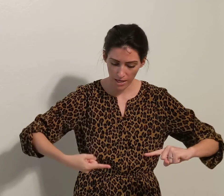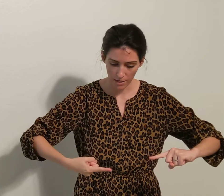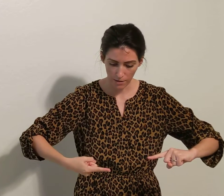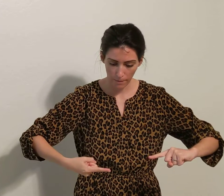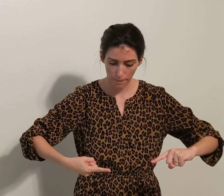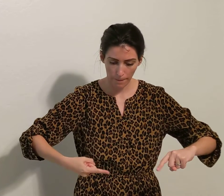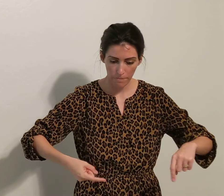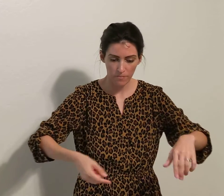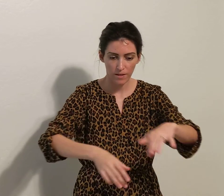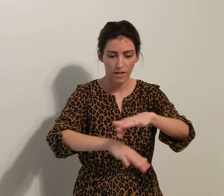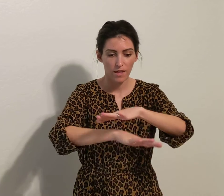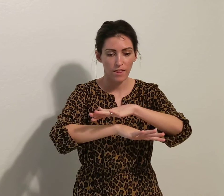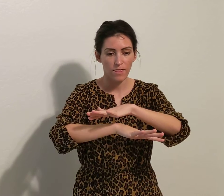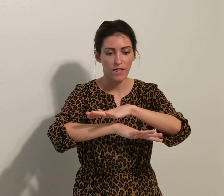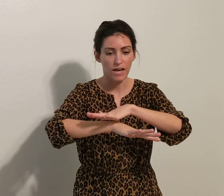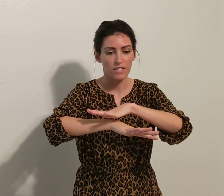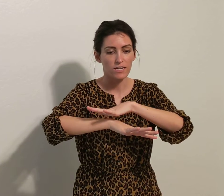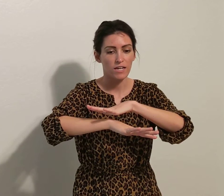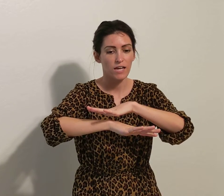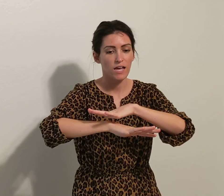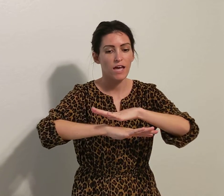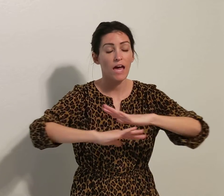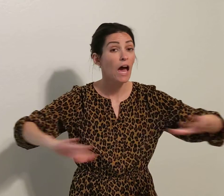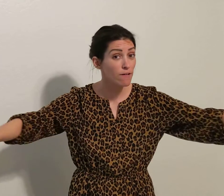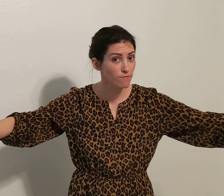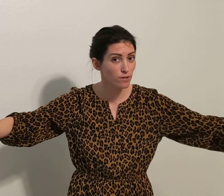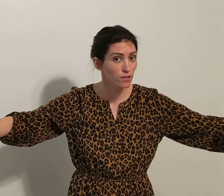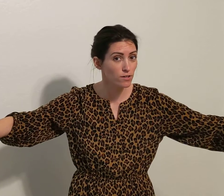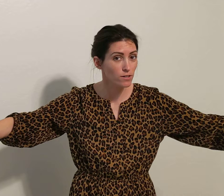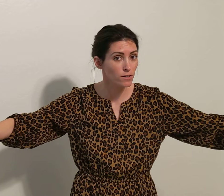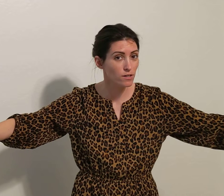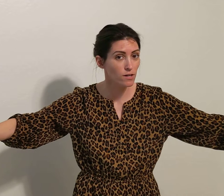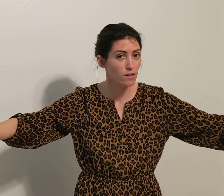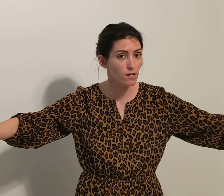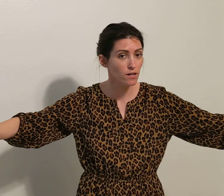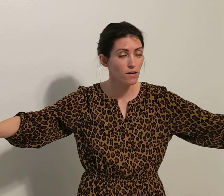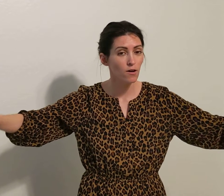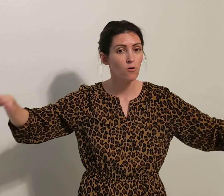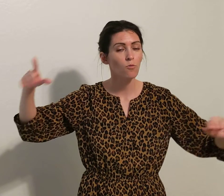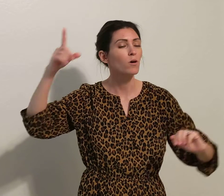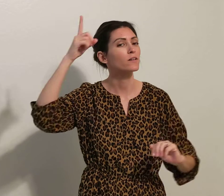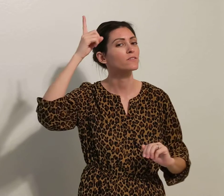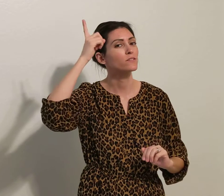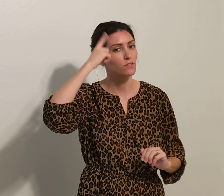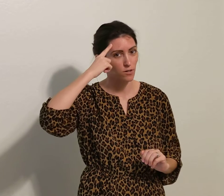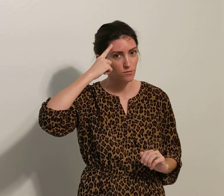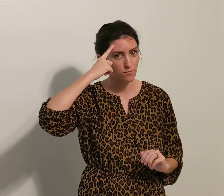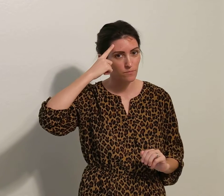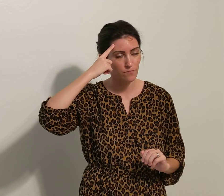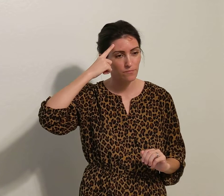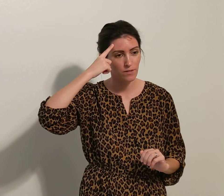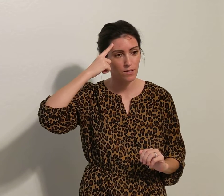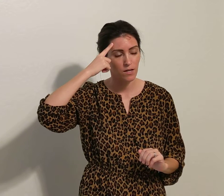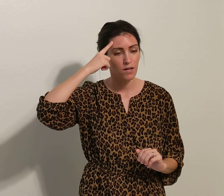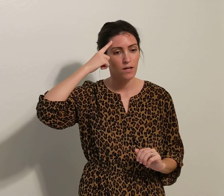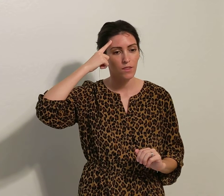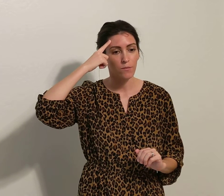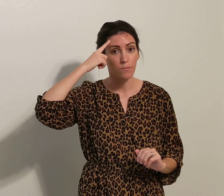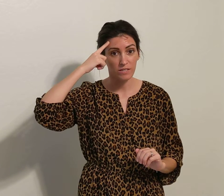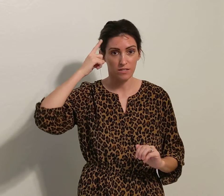pain that ever was known. The